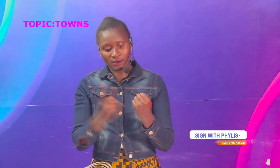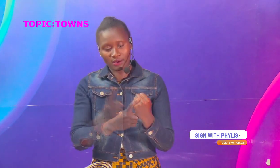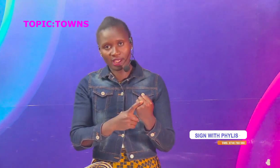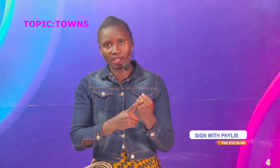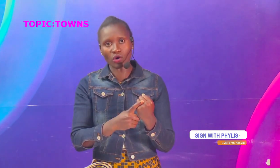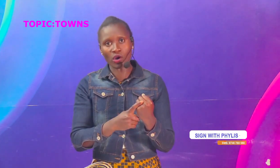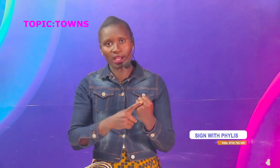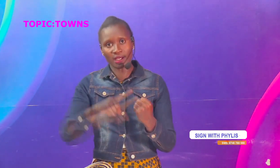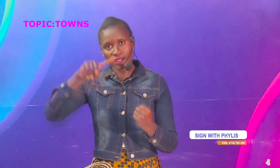Kerugoya,